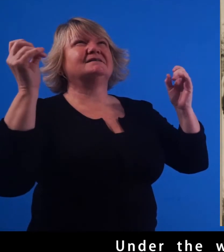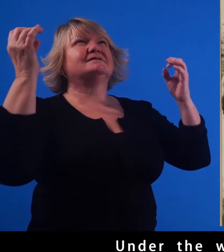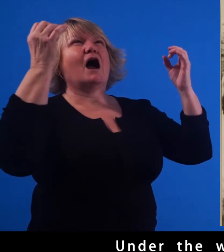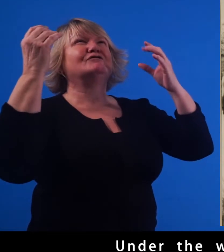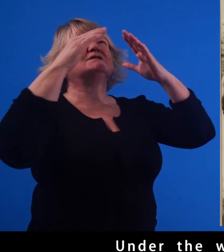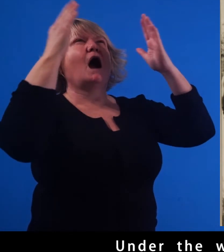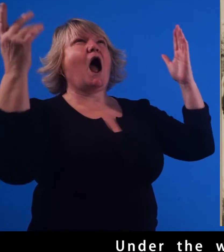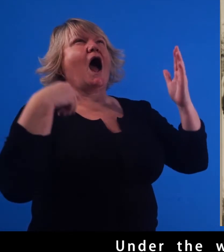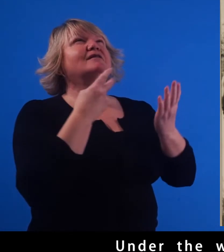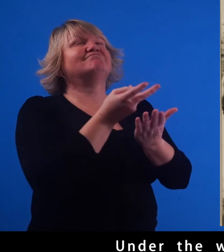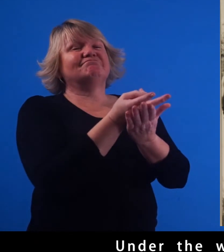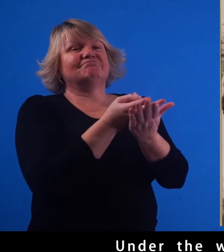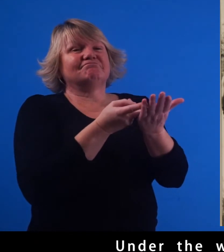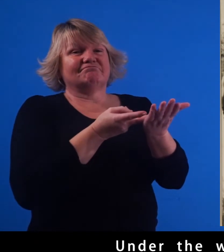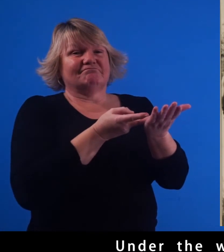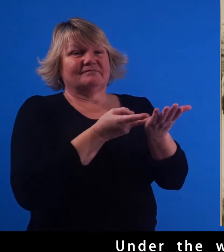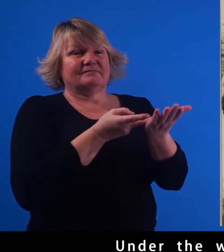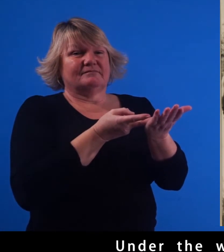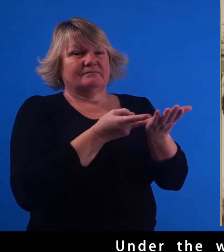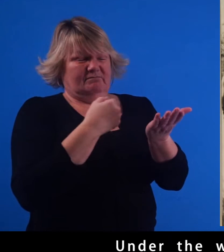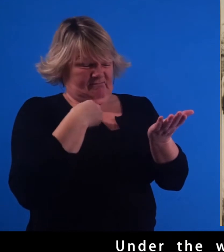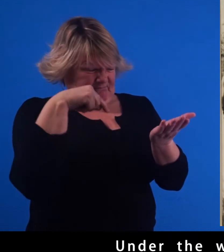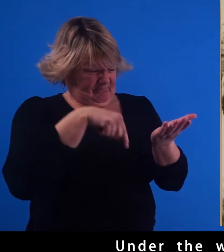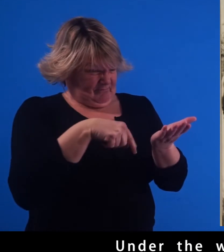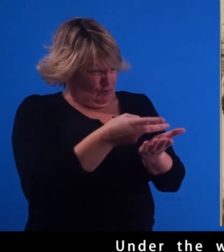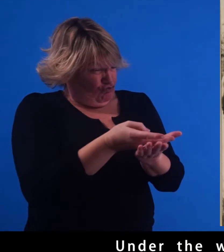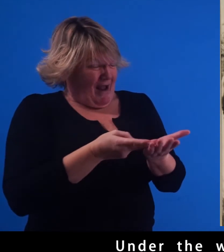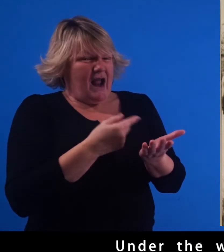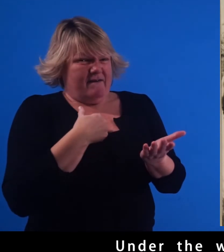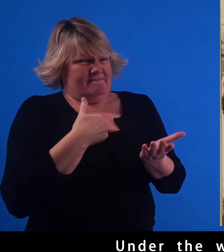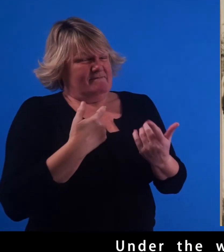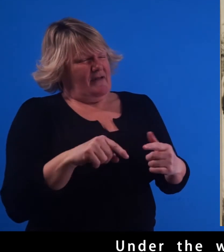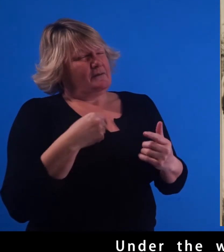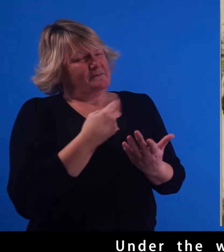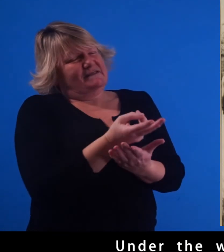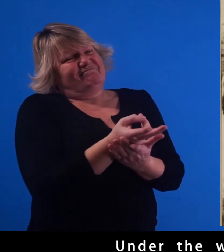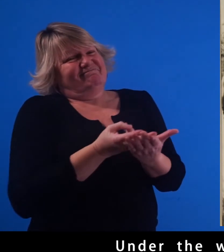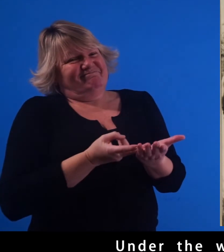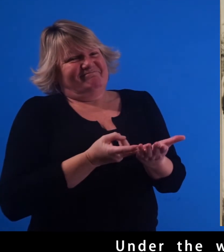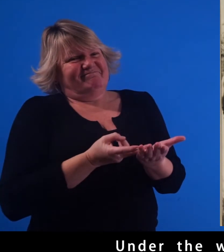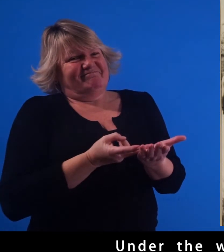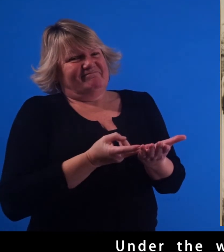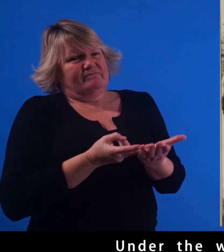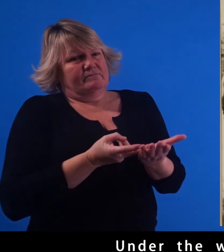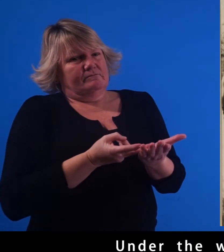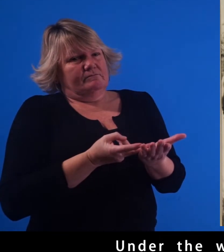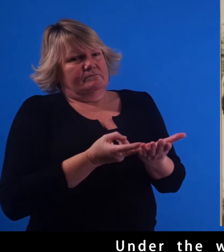"Under the wide and starry sky, dig the grave and let me lie.